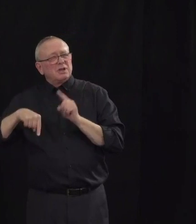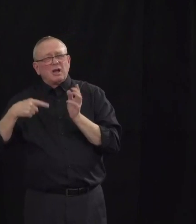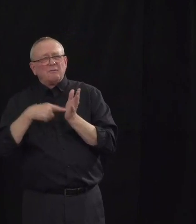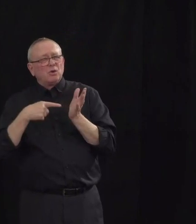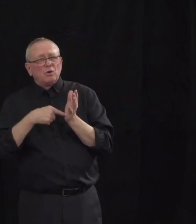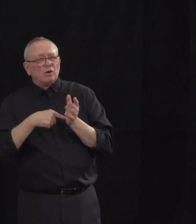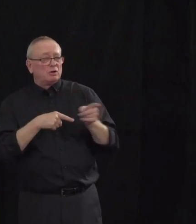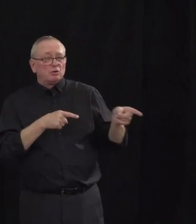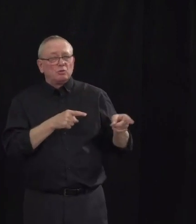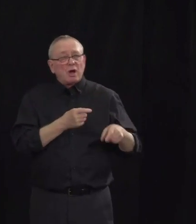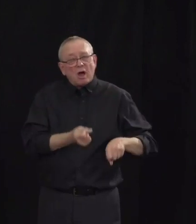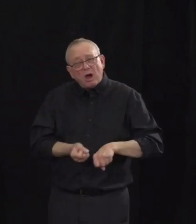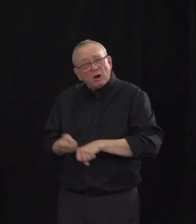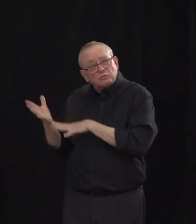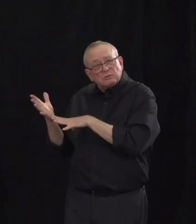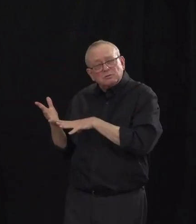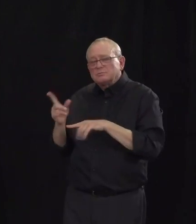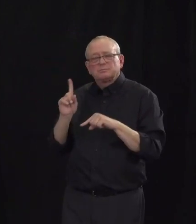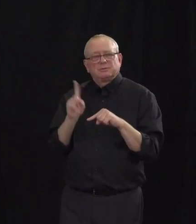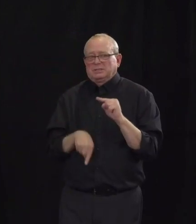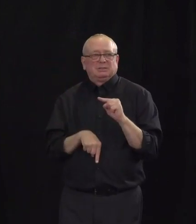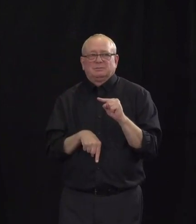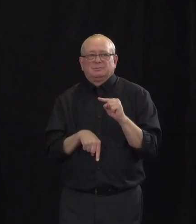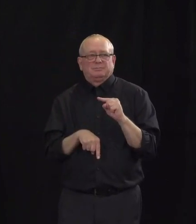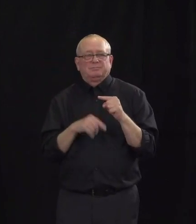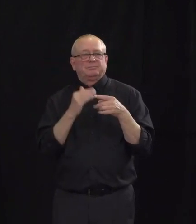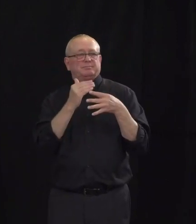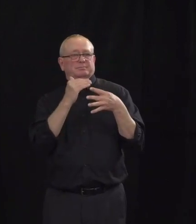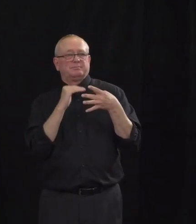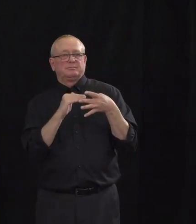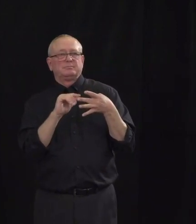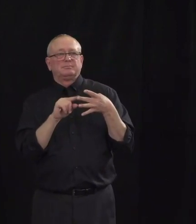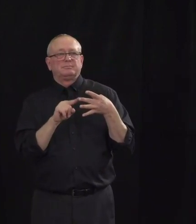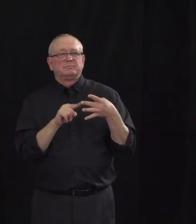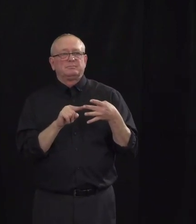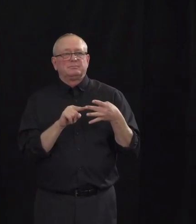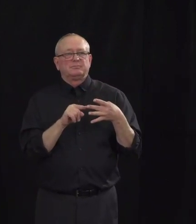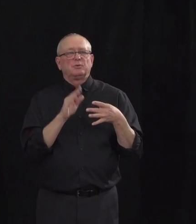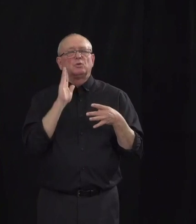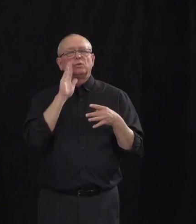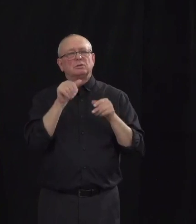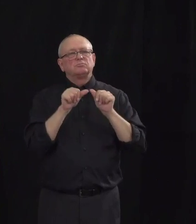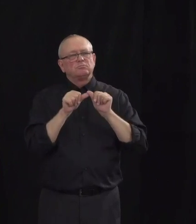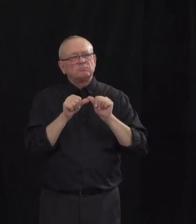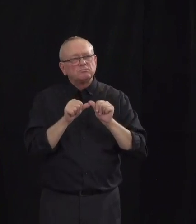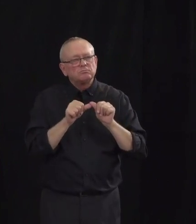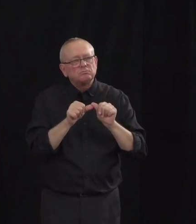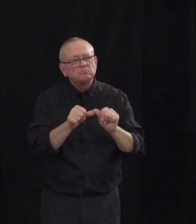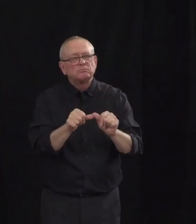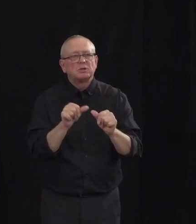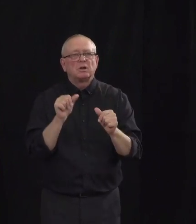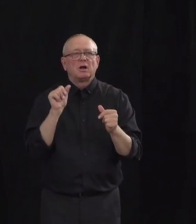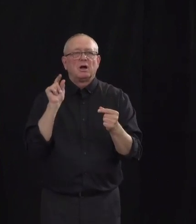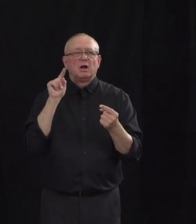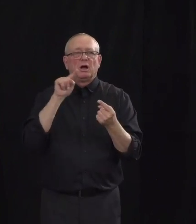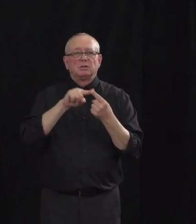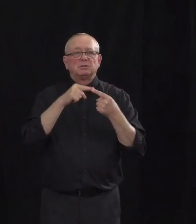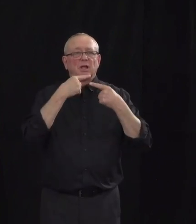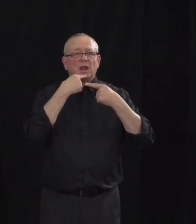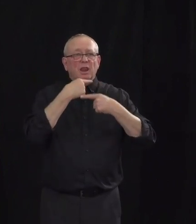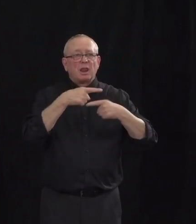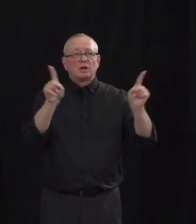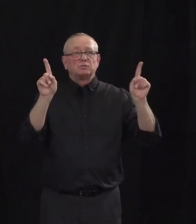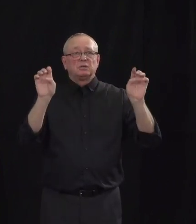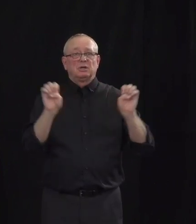all, eviction protection will continue thereafter for the duration of the public health emergency for tenants who work